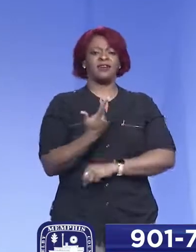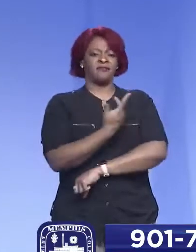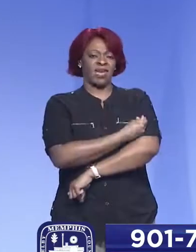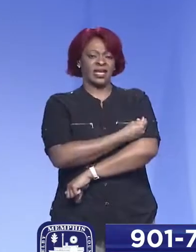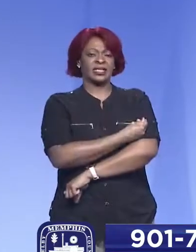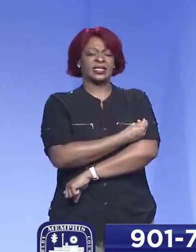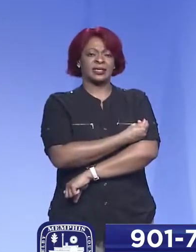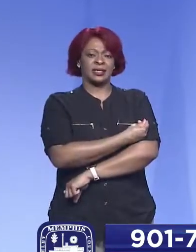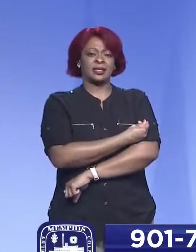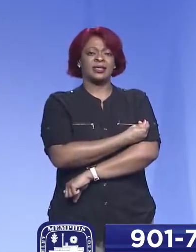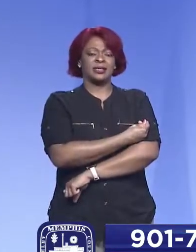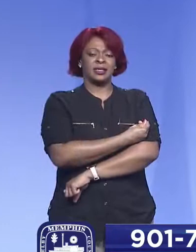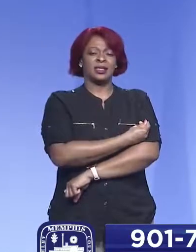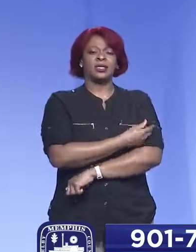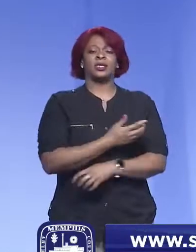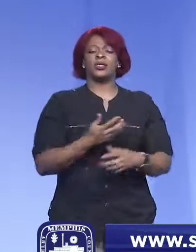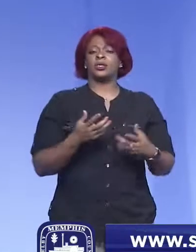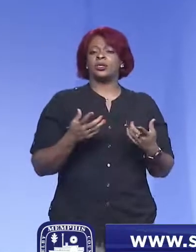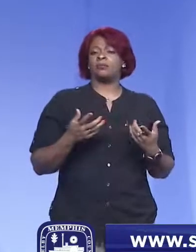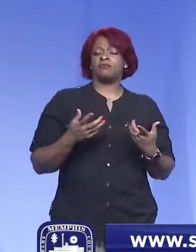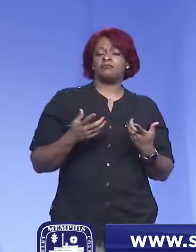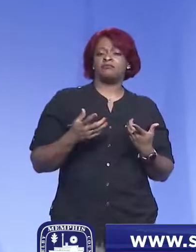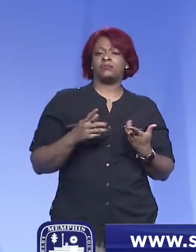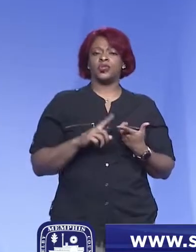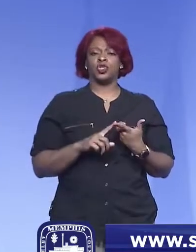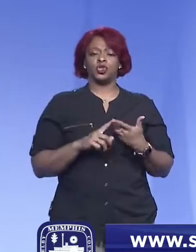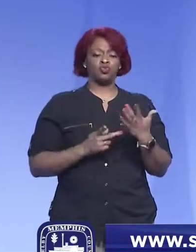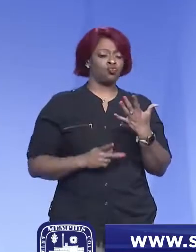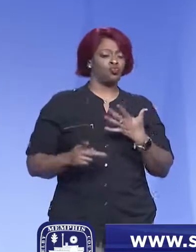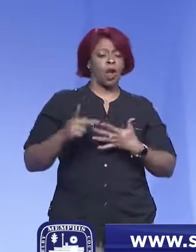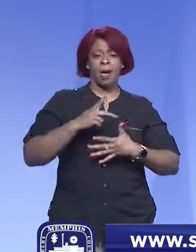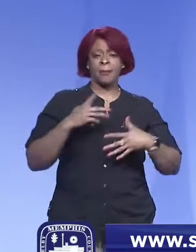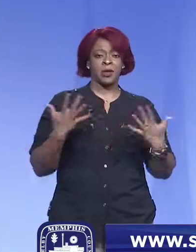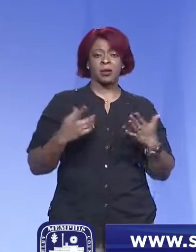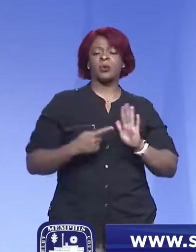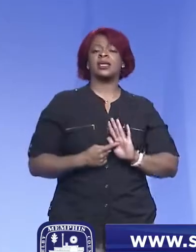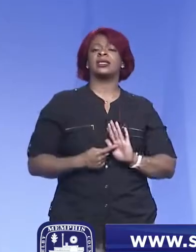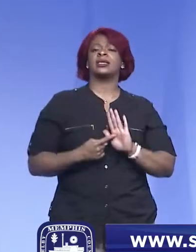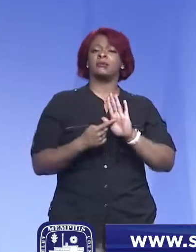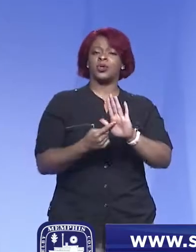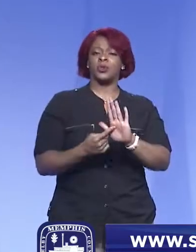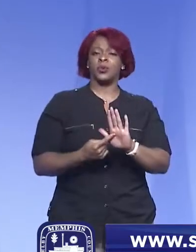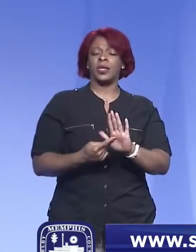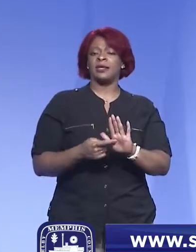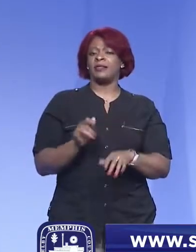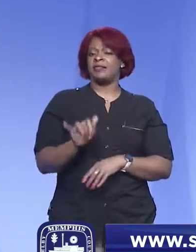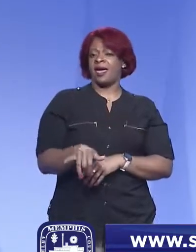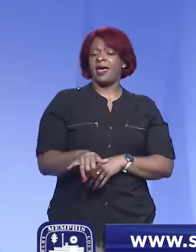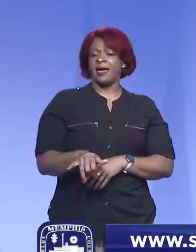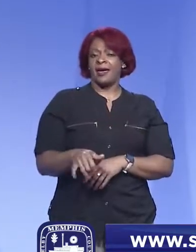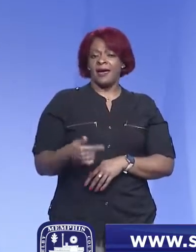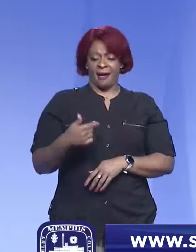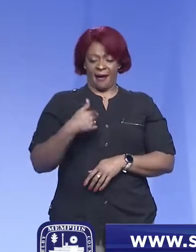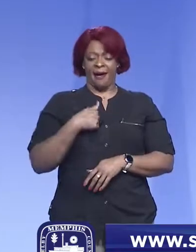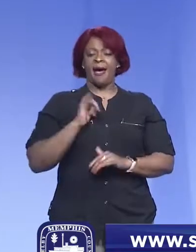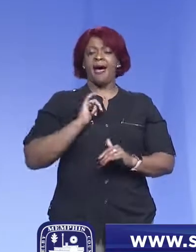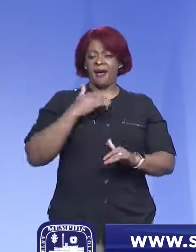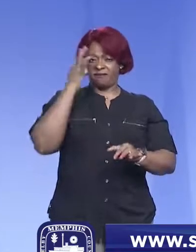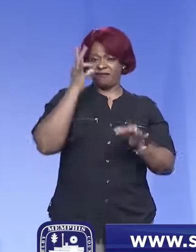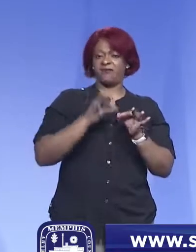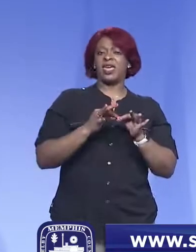vaccine to primarily demonstrate that I have faith in